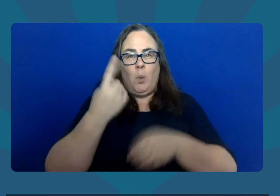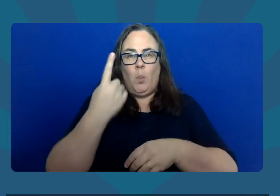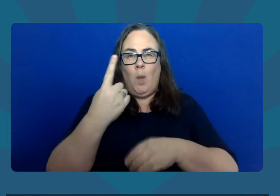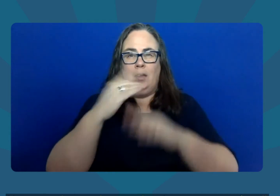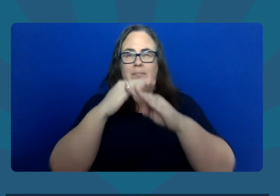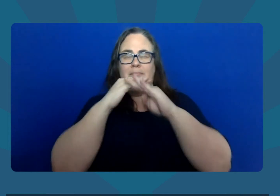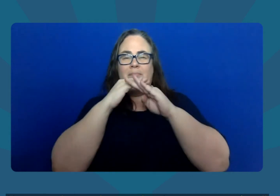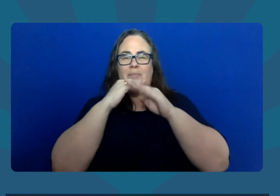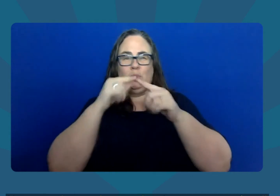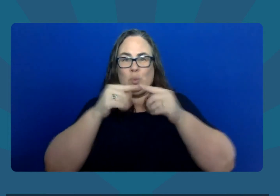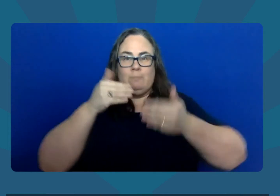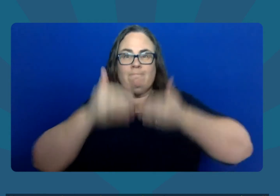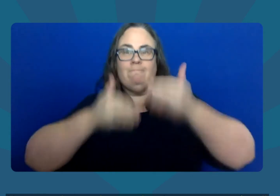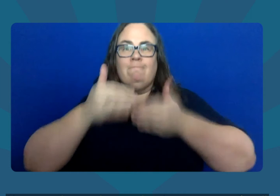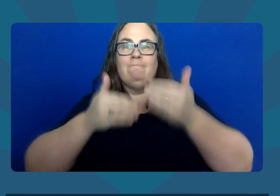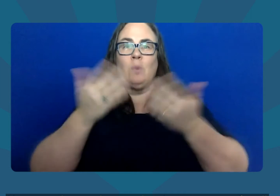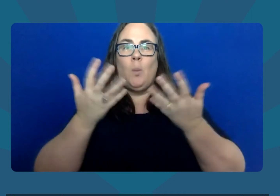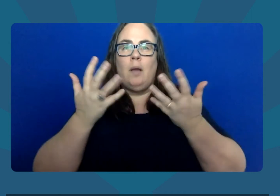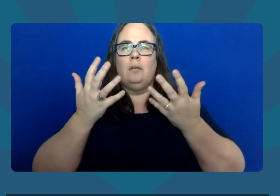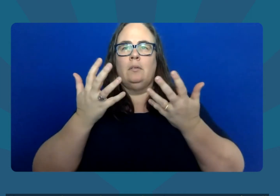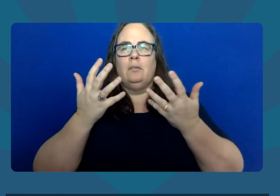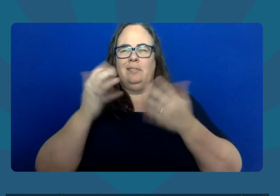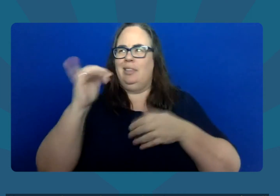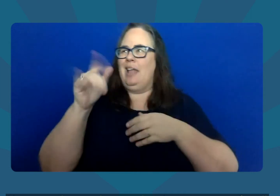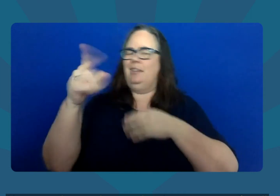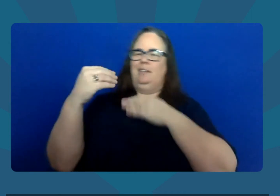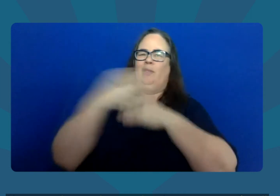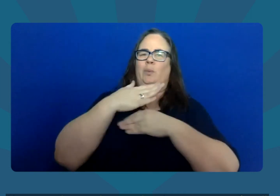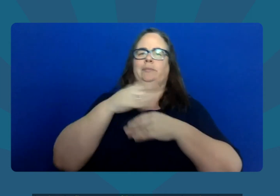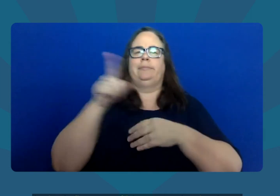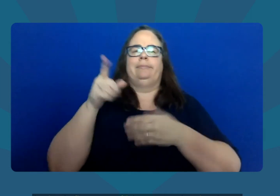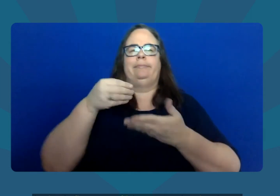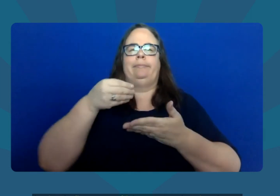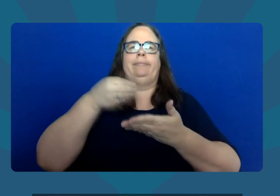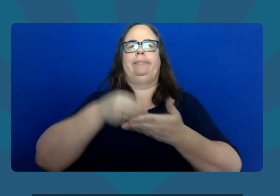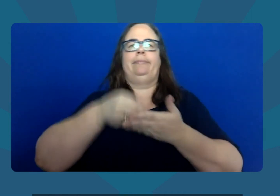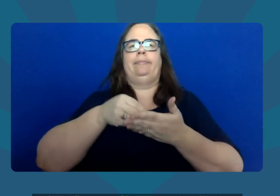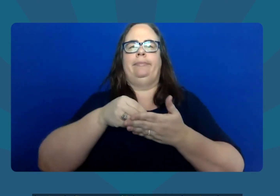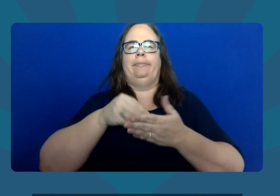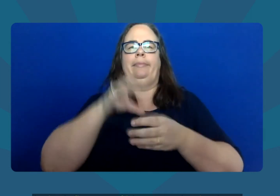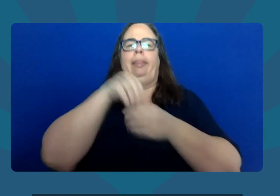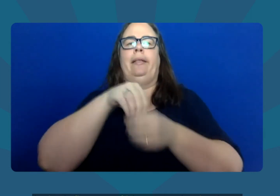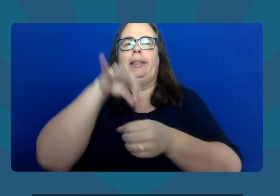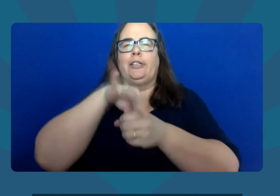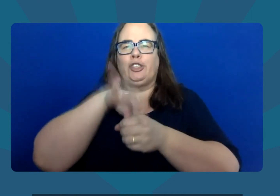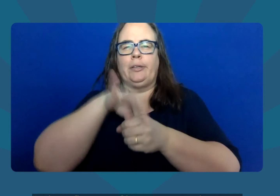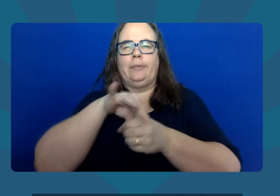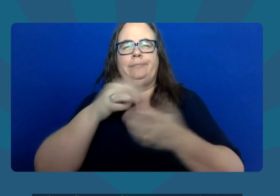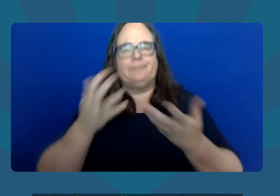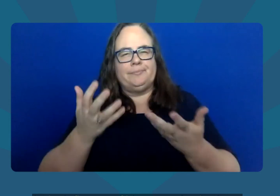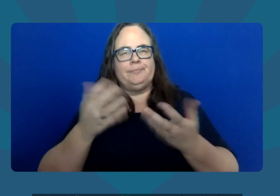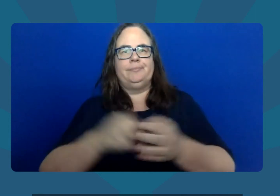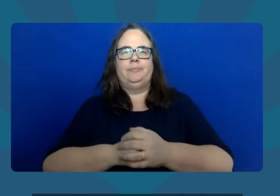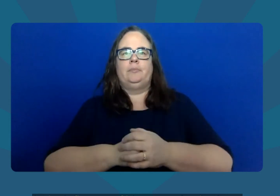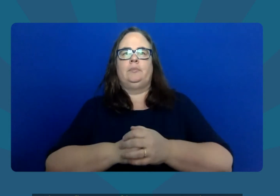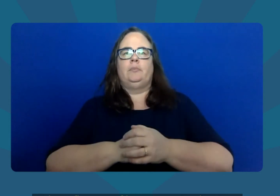However, the number one barrier to progress for all is the influence of big money in